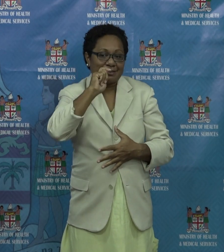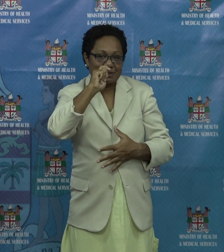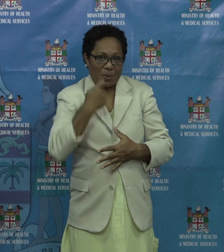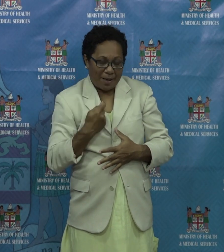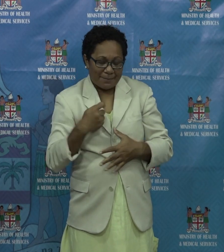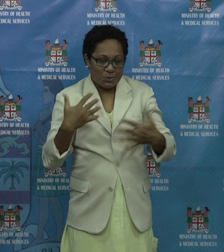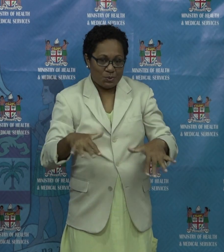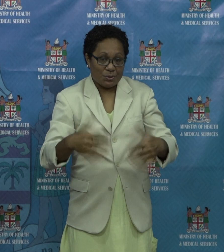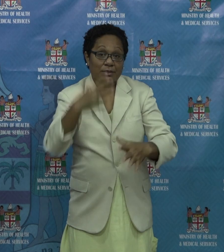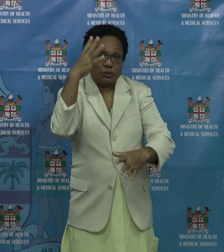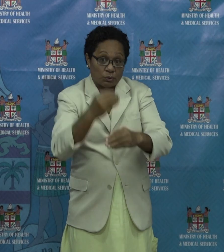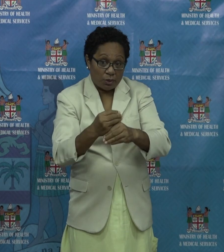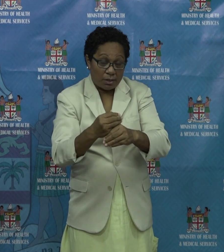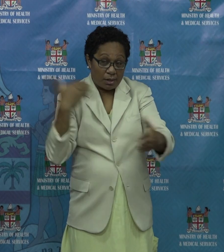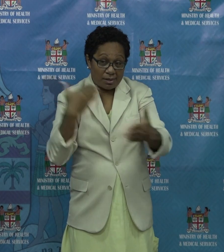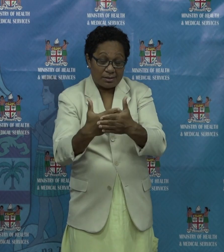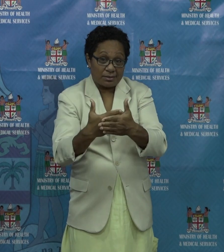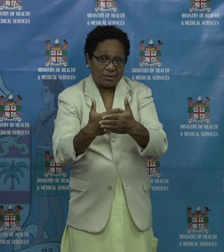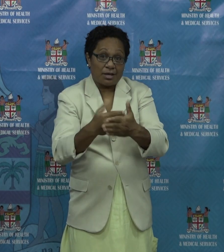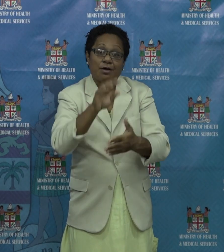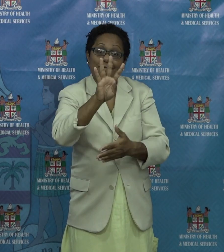gives a total of, to date,